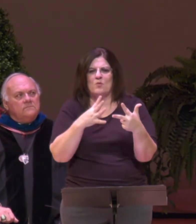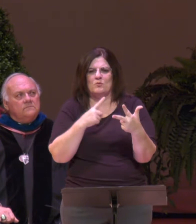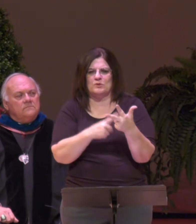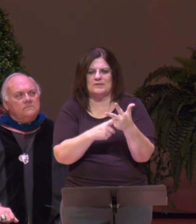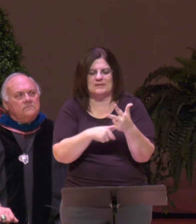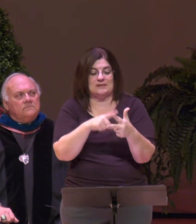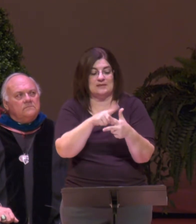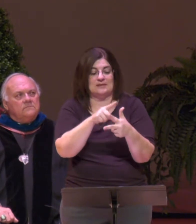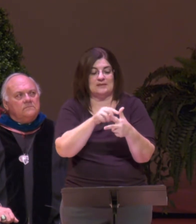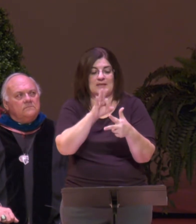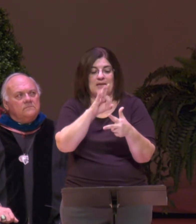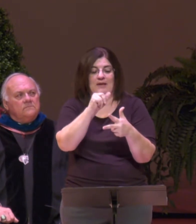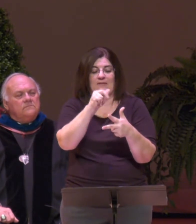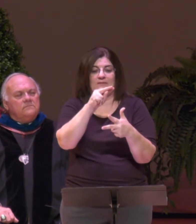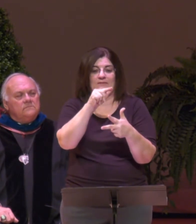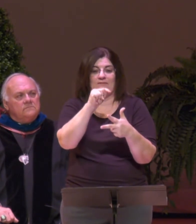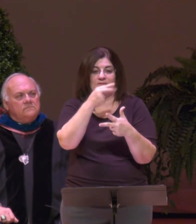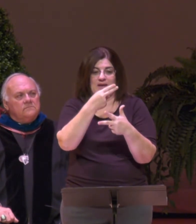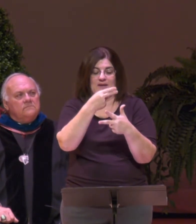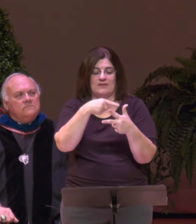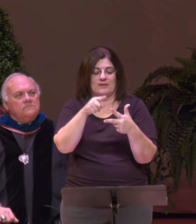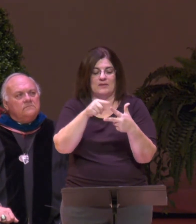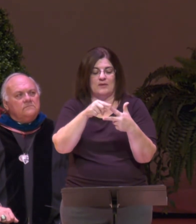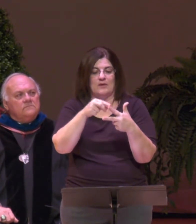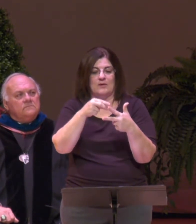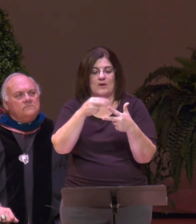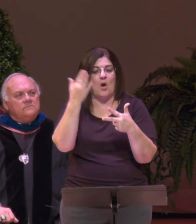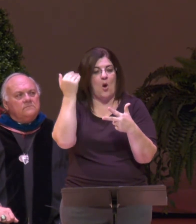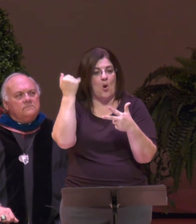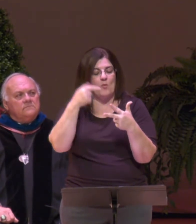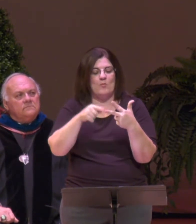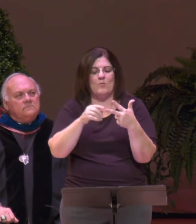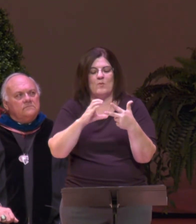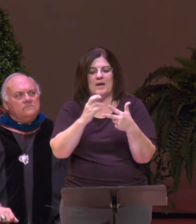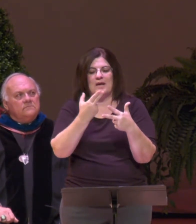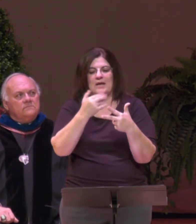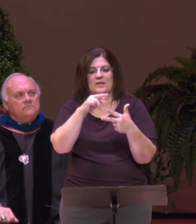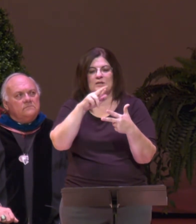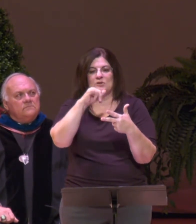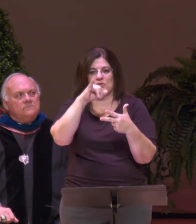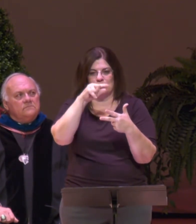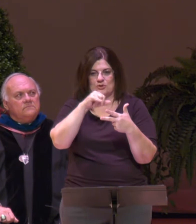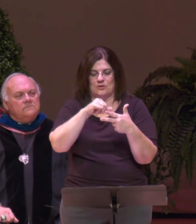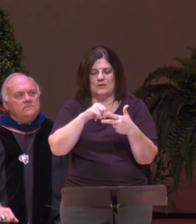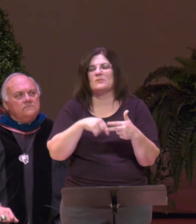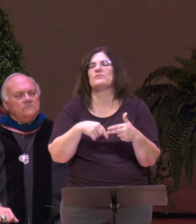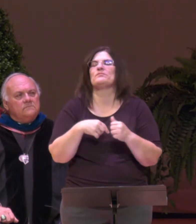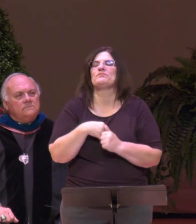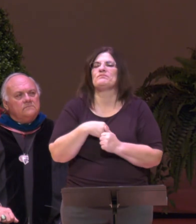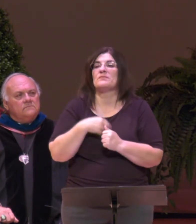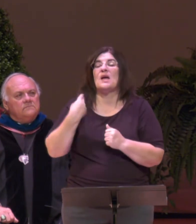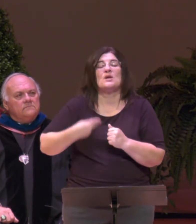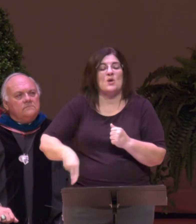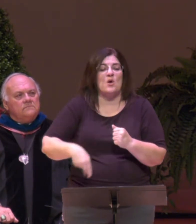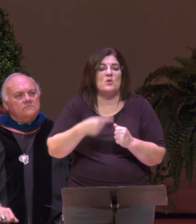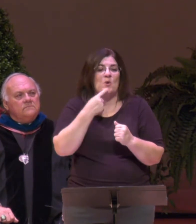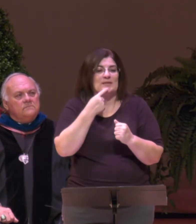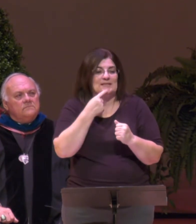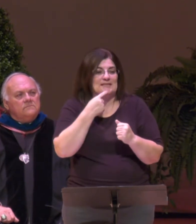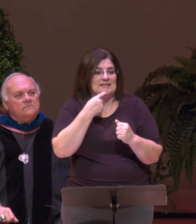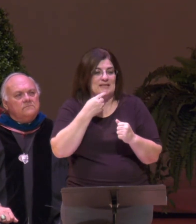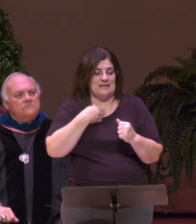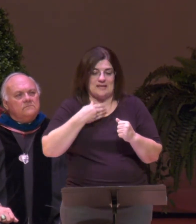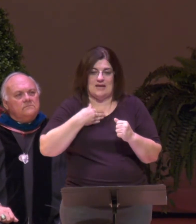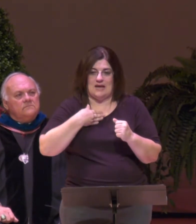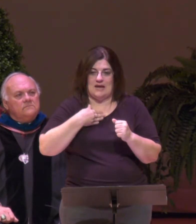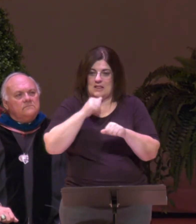faith, hope, and charity. You know, Dr. Hawkins mentioned my career as a Marine, and I'm very proud of that. You know, if